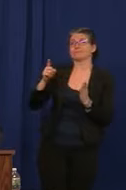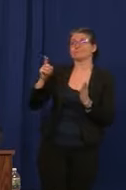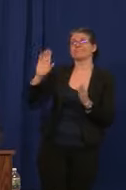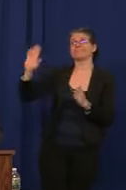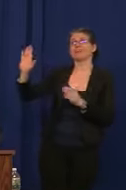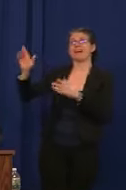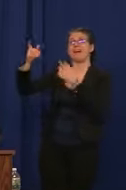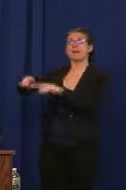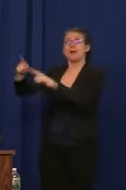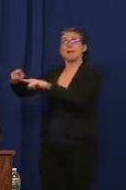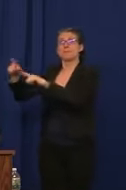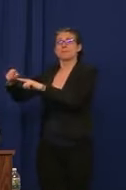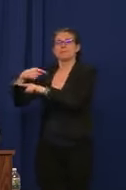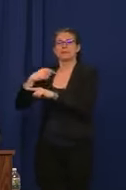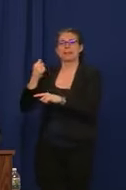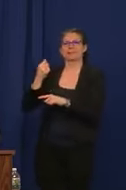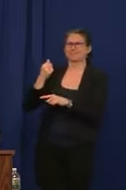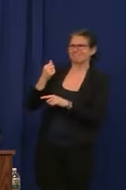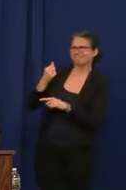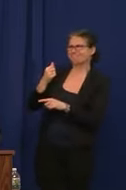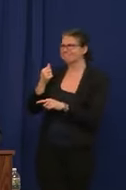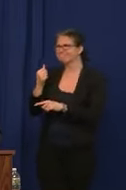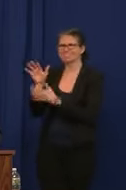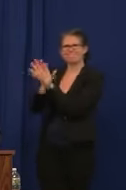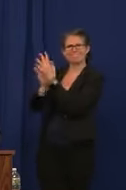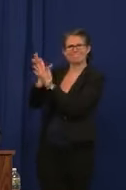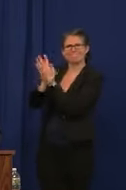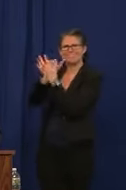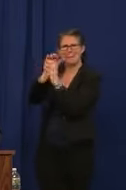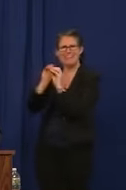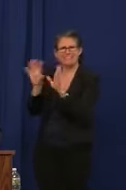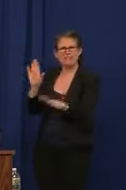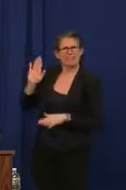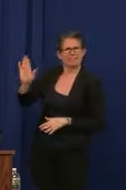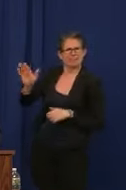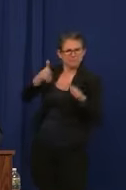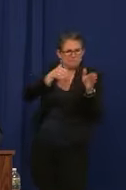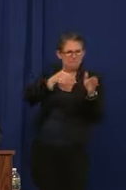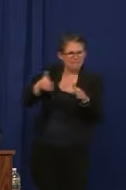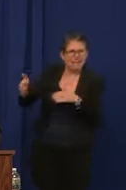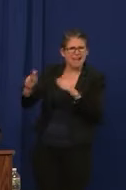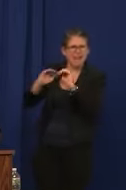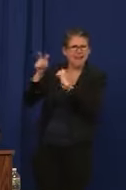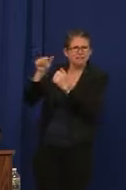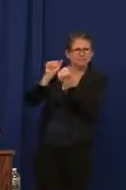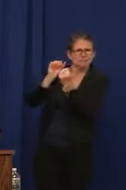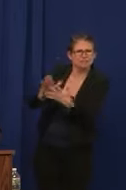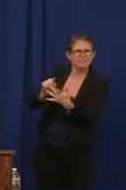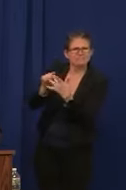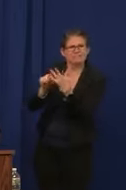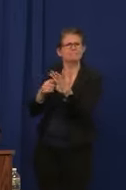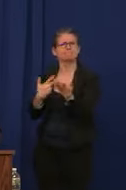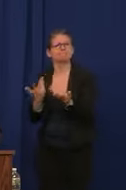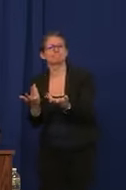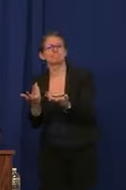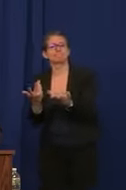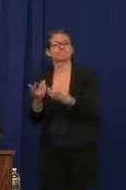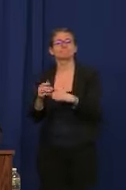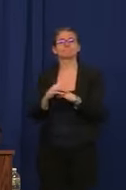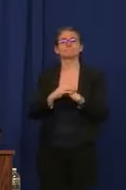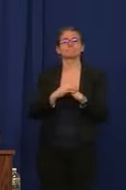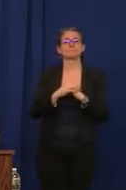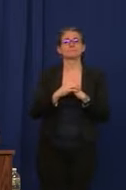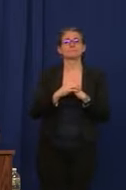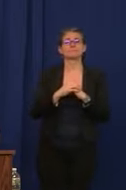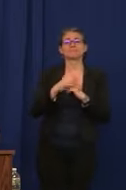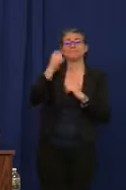known. And so even today, right now, a lot of other states are trying to figure out whether to engage